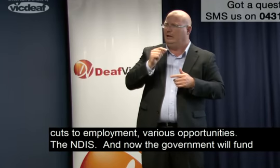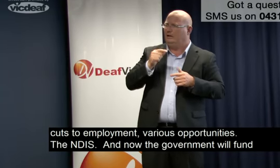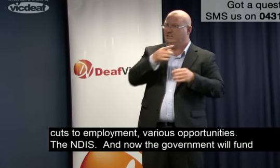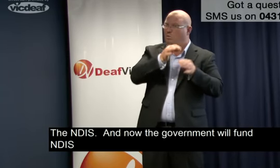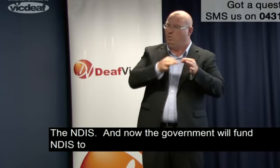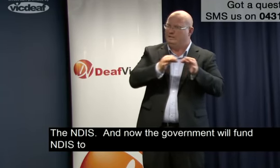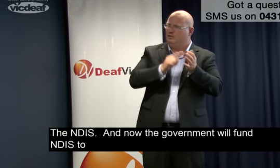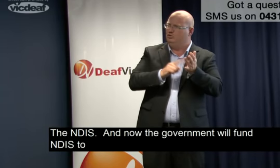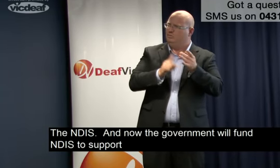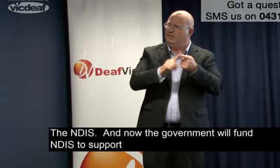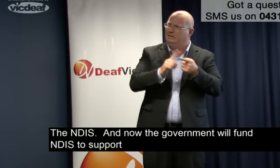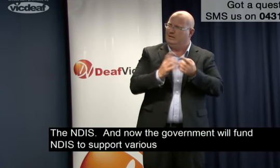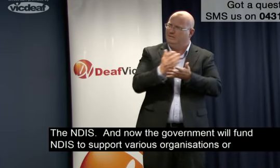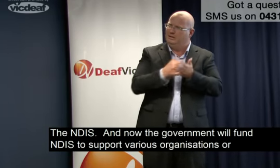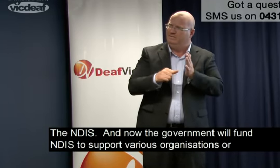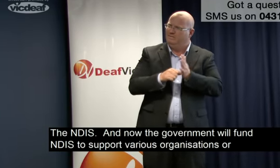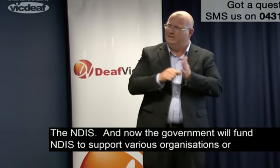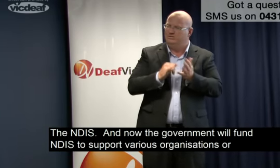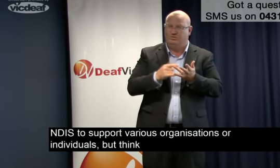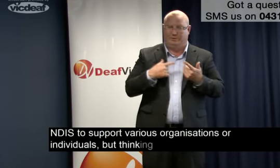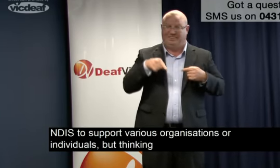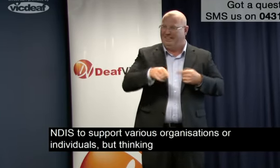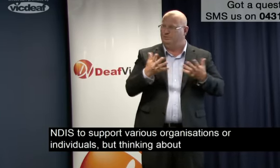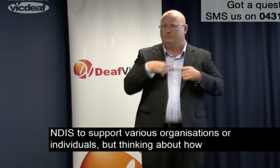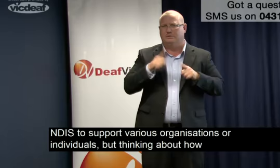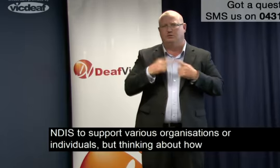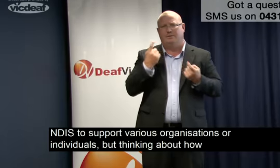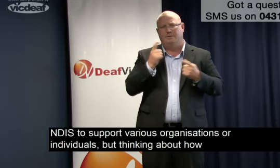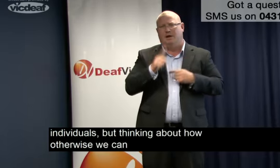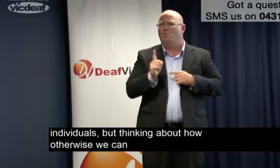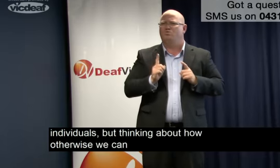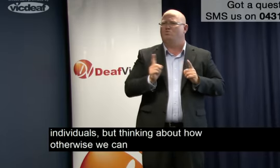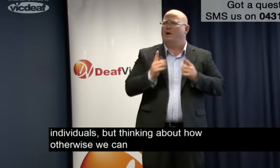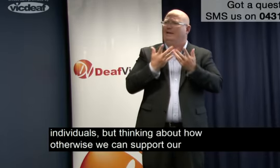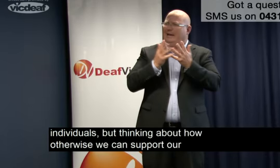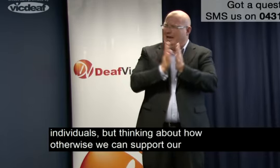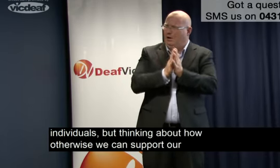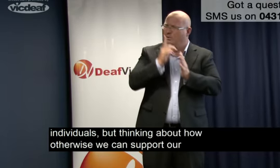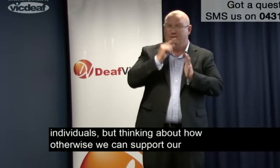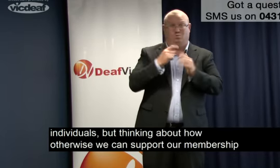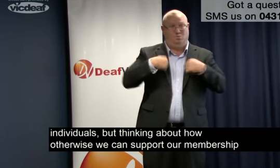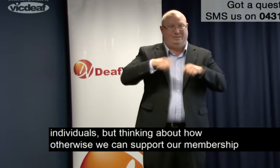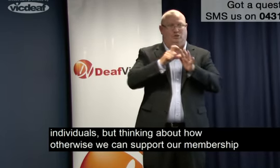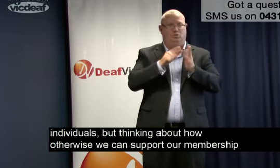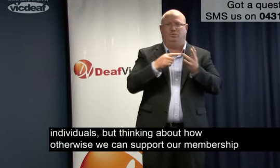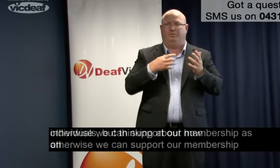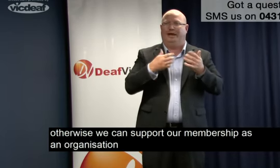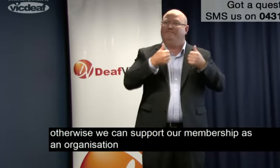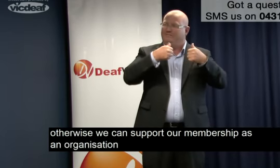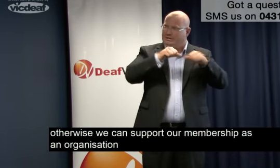about other ways how we could support our membership as an organisation. And this is why